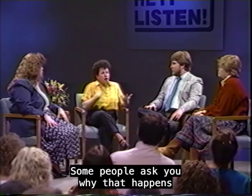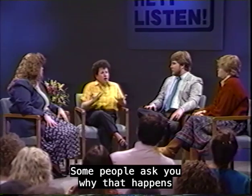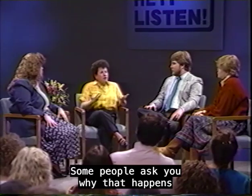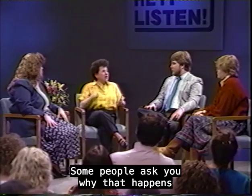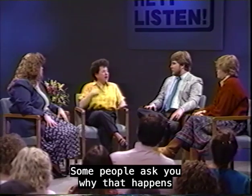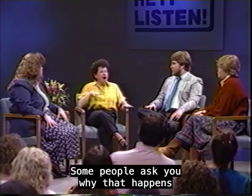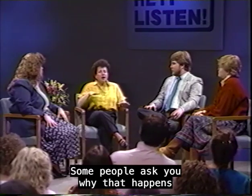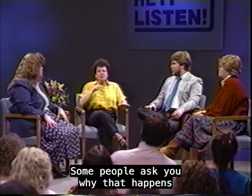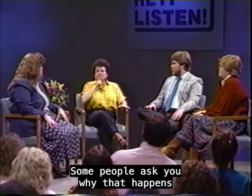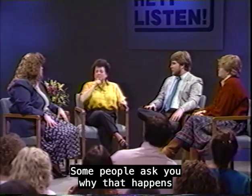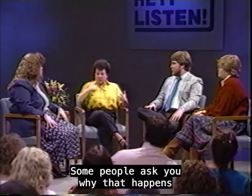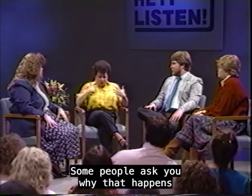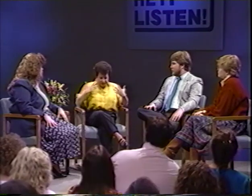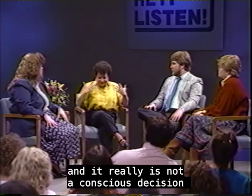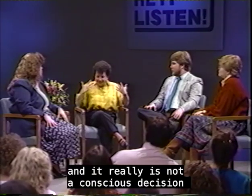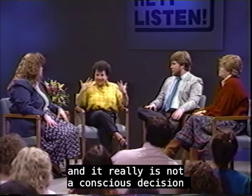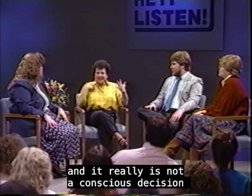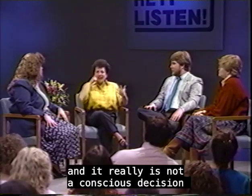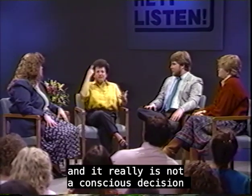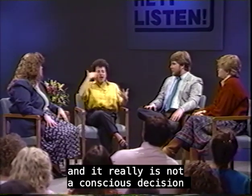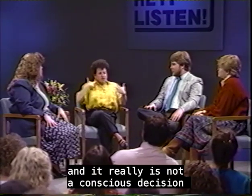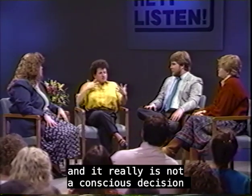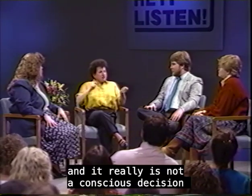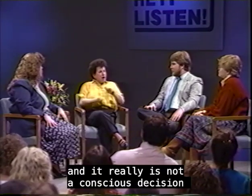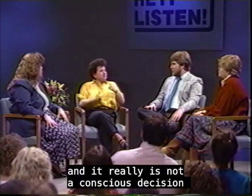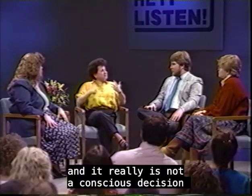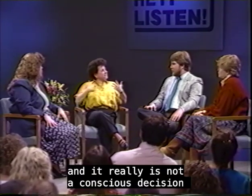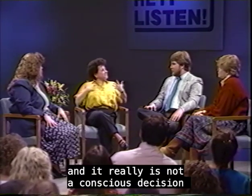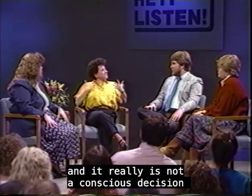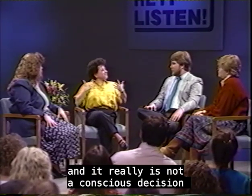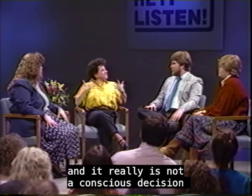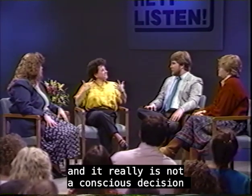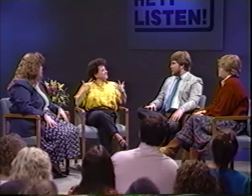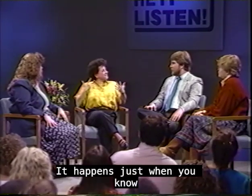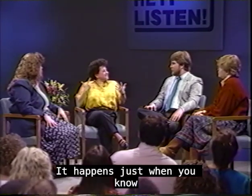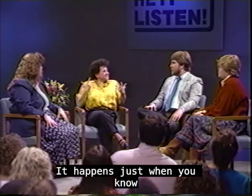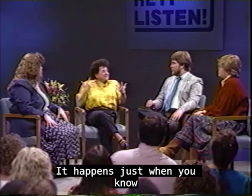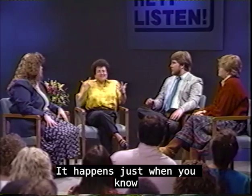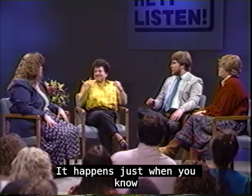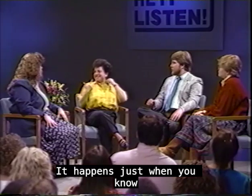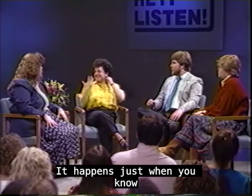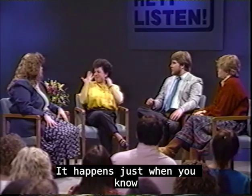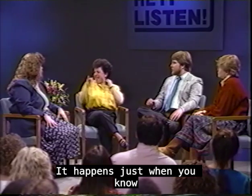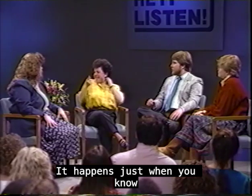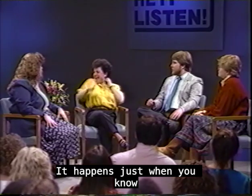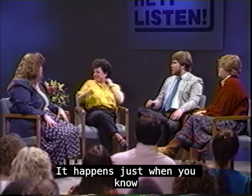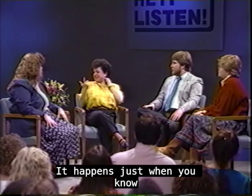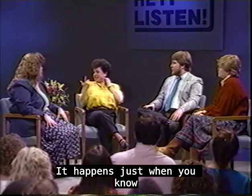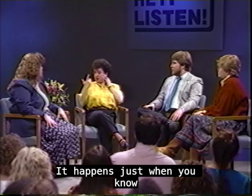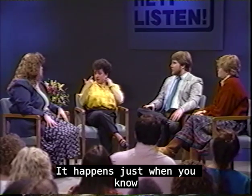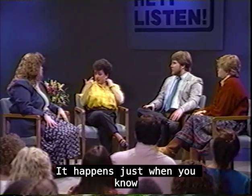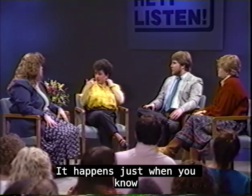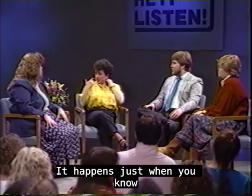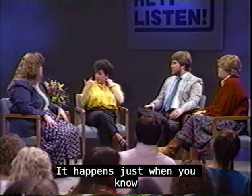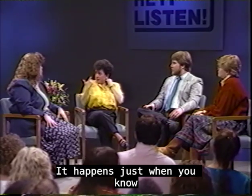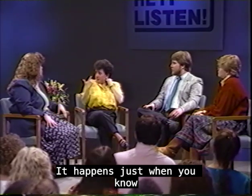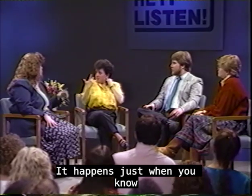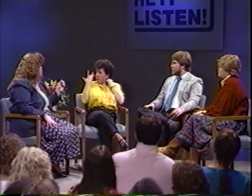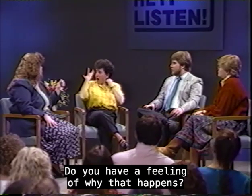Some people ask you why that happens, and it really is not a conscious decision sometimes. That happens just when you know that a hearing person is there. Do you have a